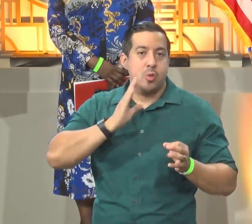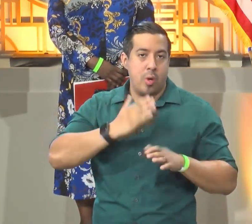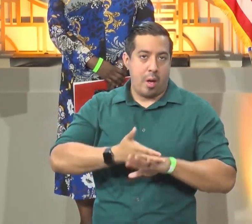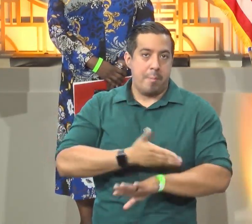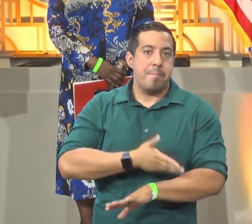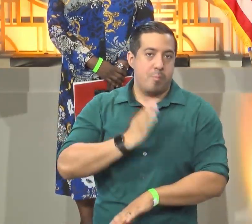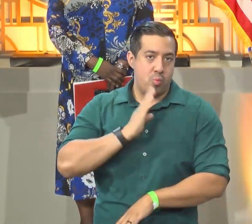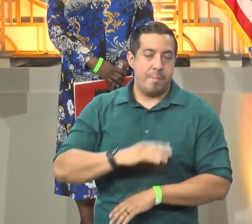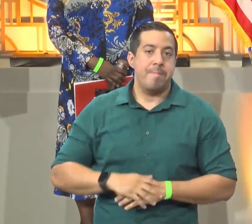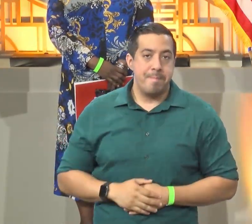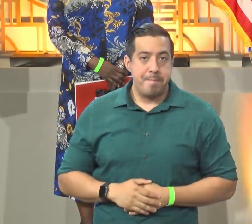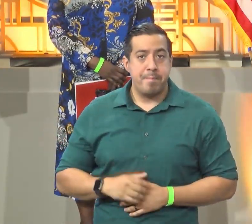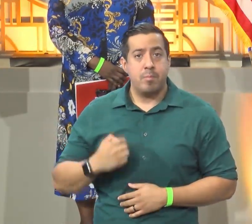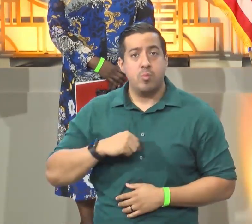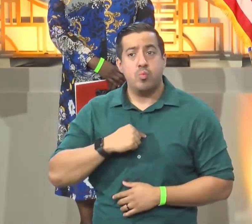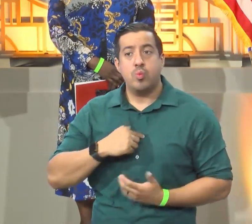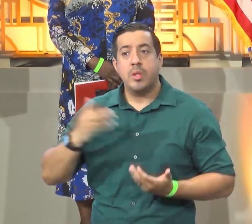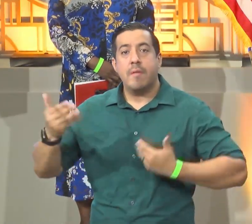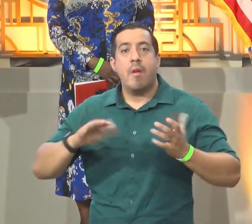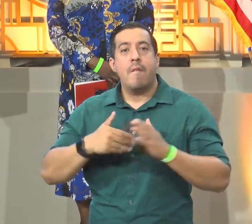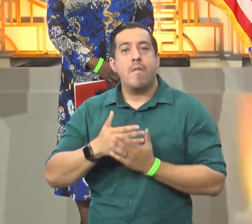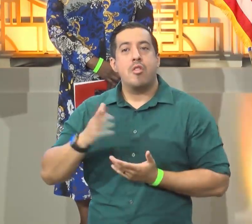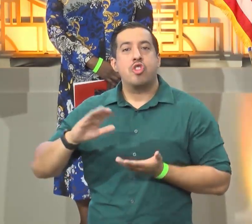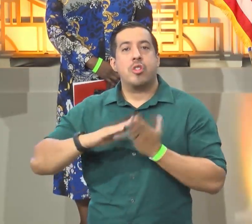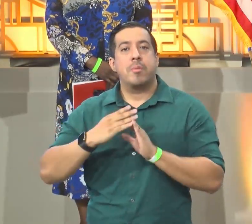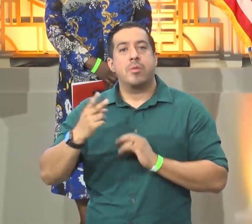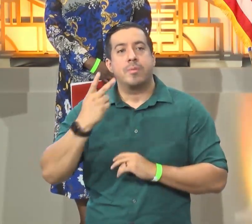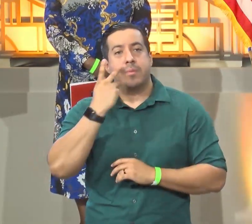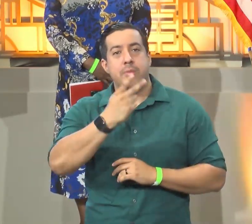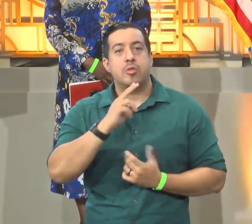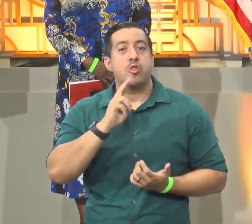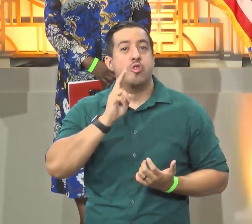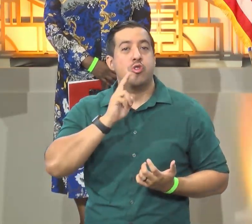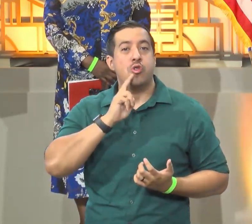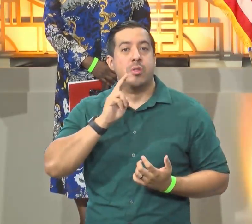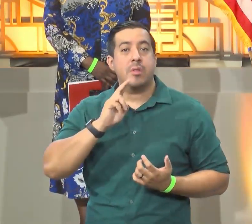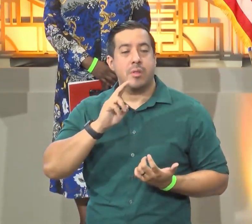the Houston community to visit a special website at